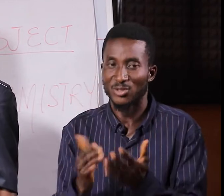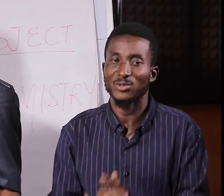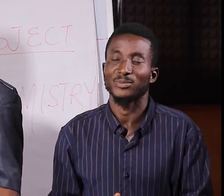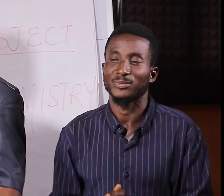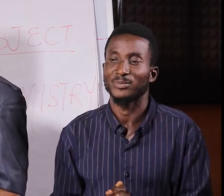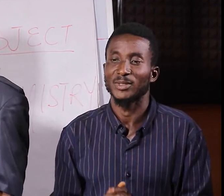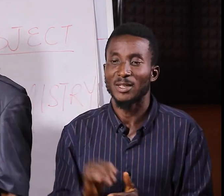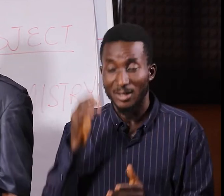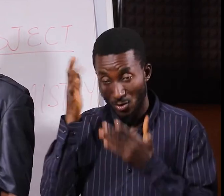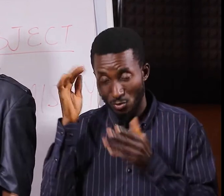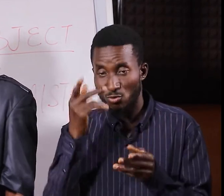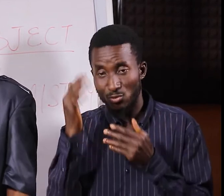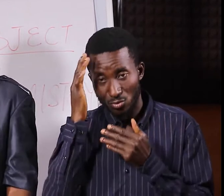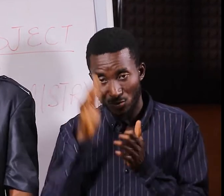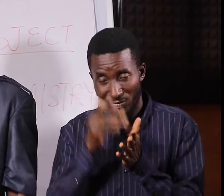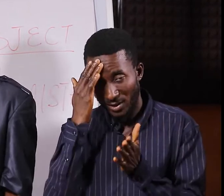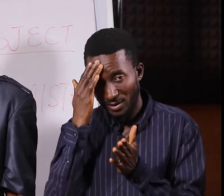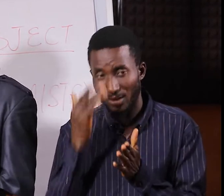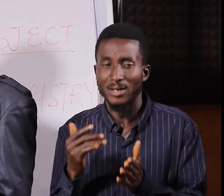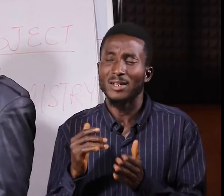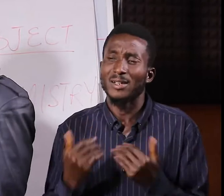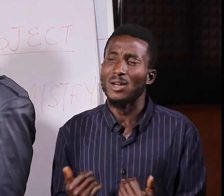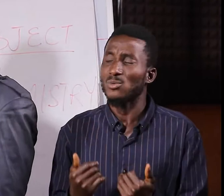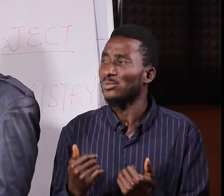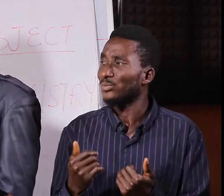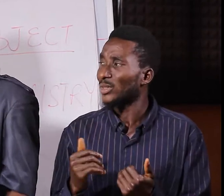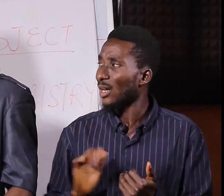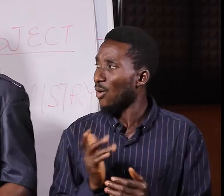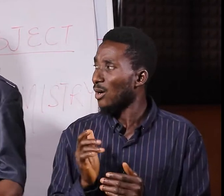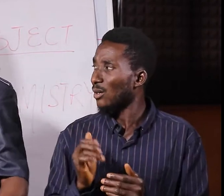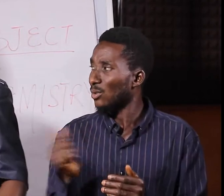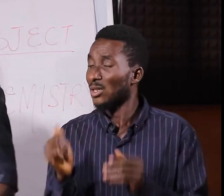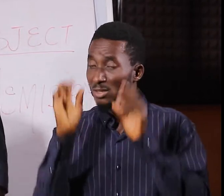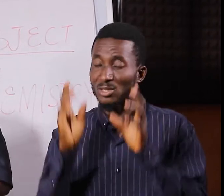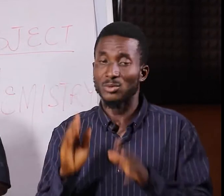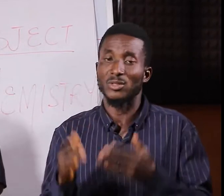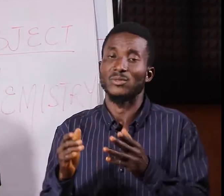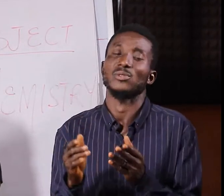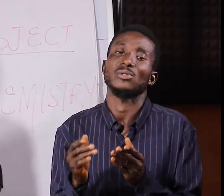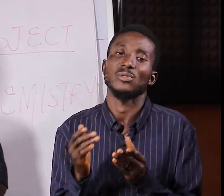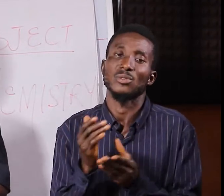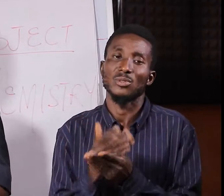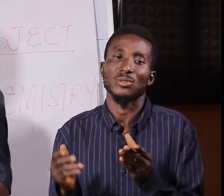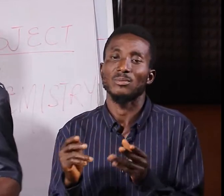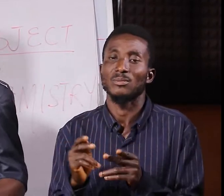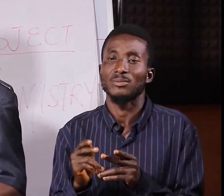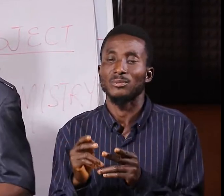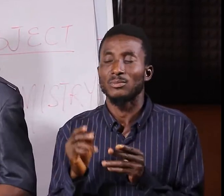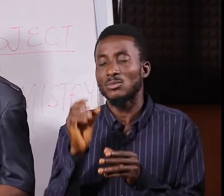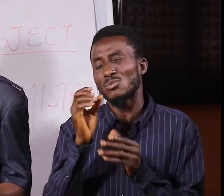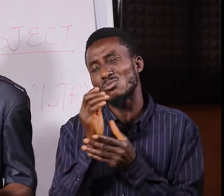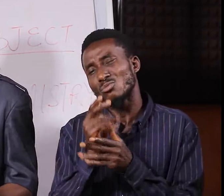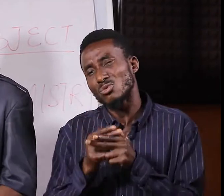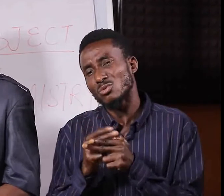student. I hope you have learned. I'd like to introduce my noble colleague as he's giving you the summary of what we have said and the